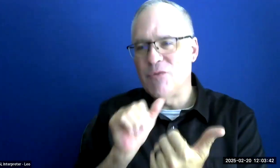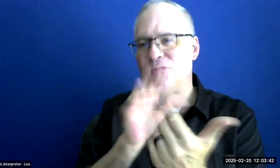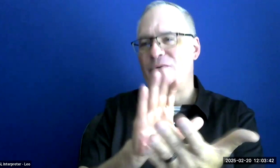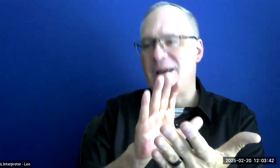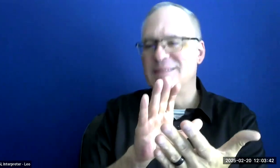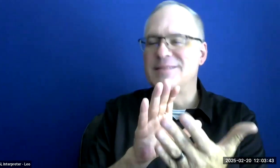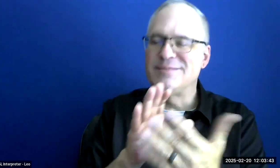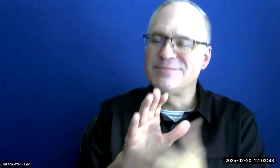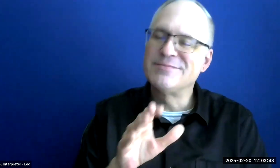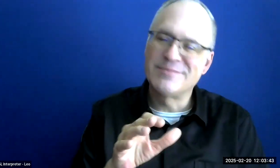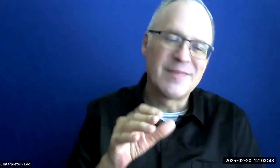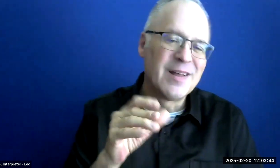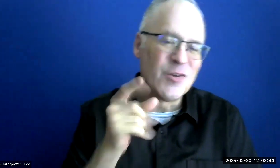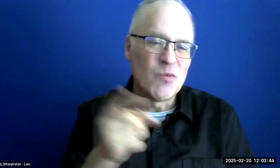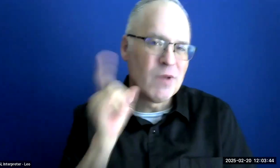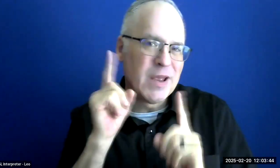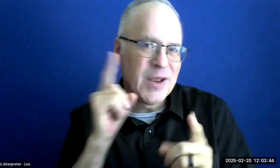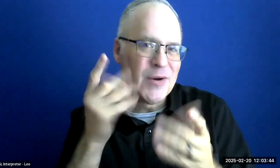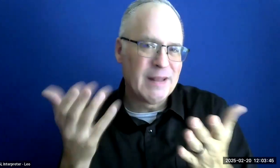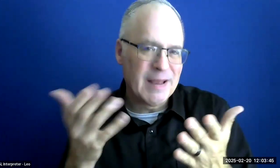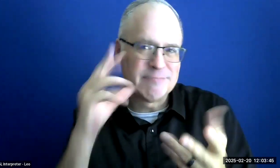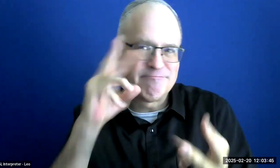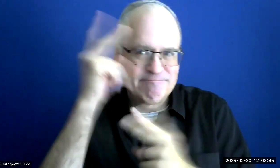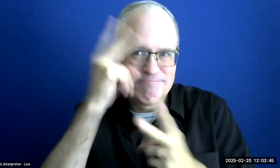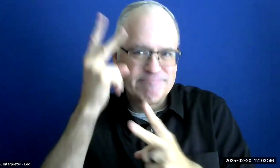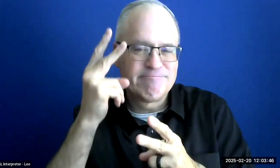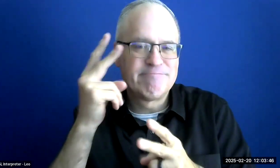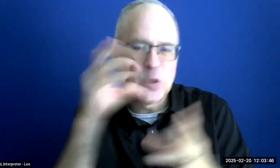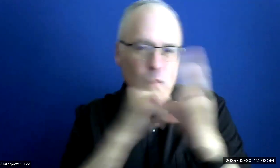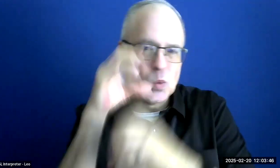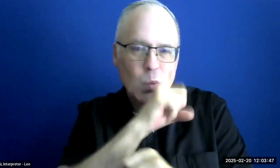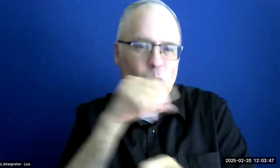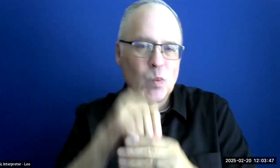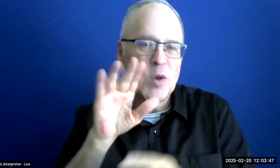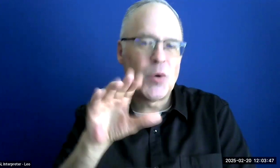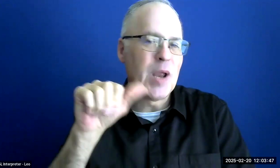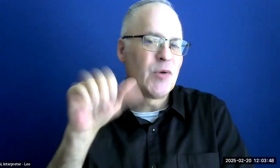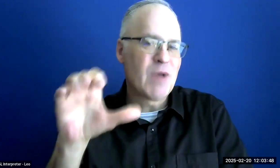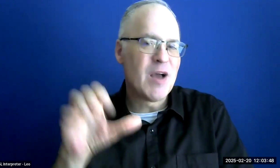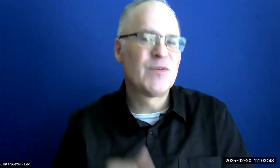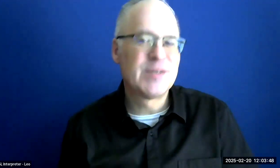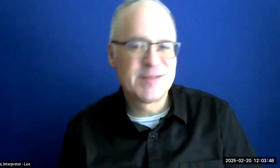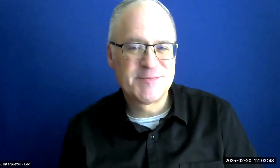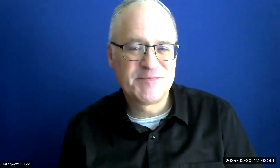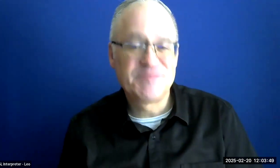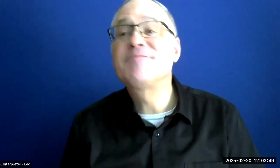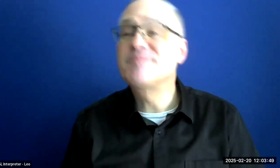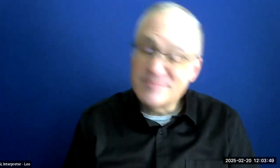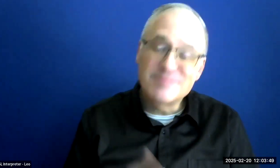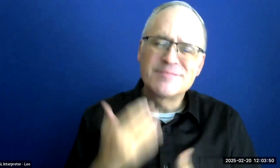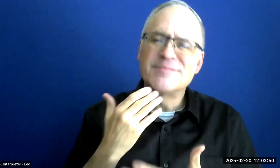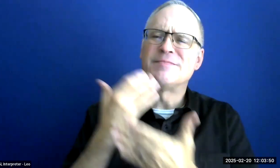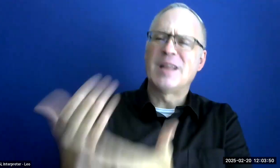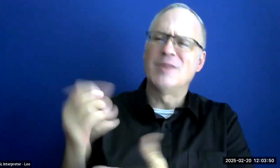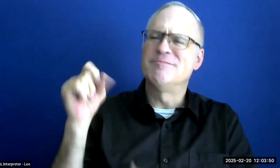that's floating in your annual conference. I hope that's helpful. Absolutely. Joe, I'll just share with our readers, our participants,